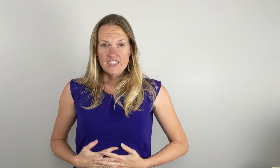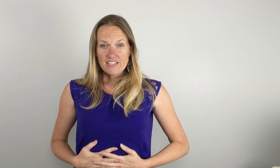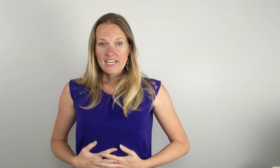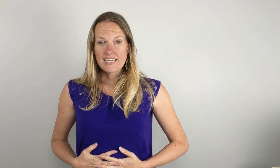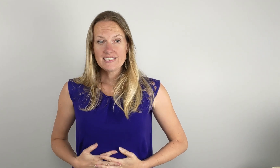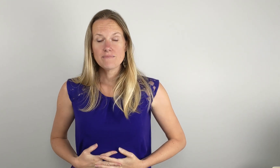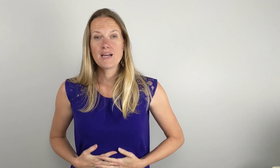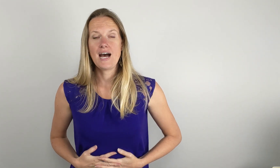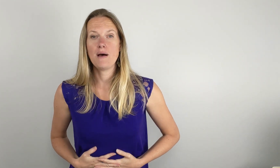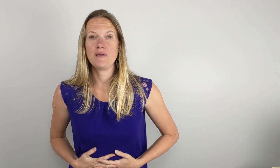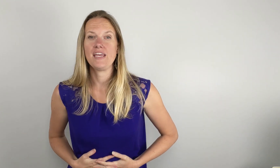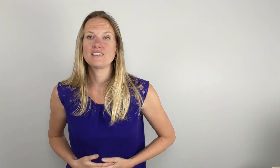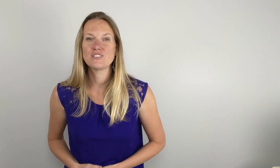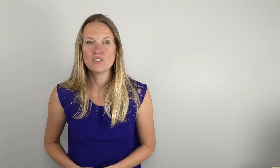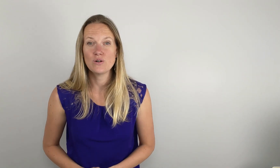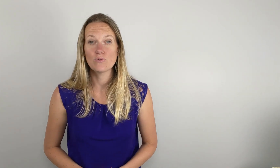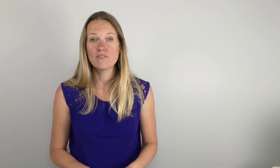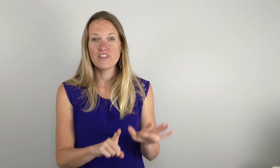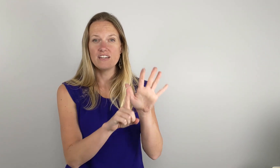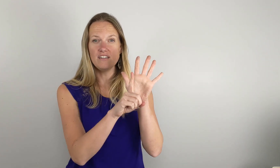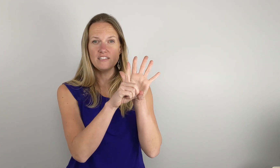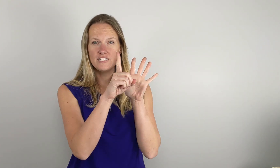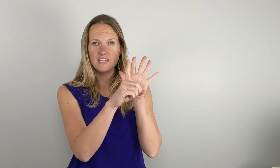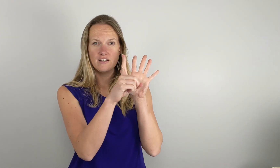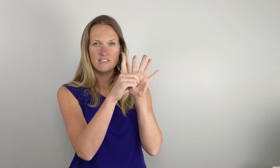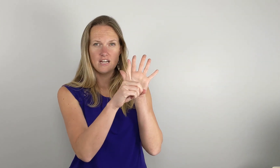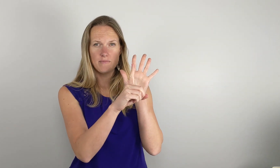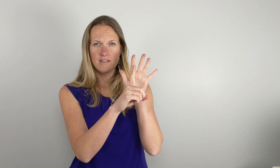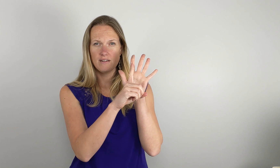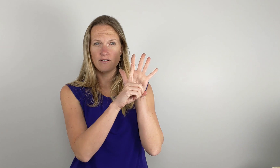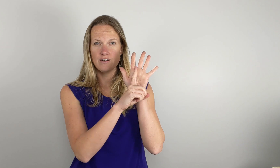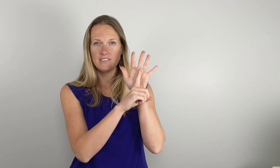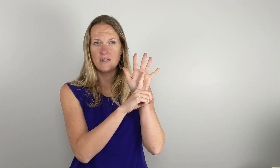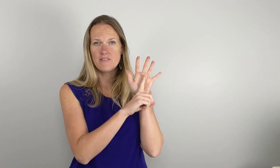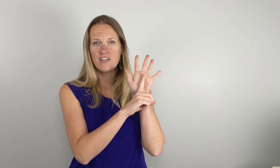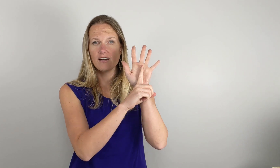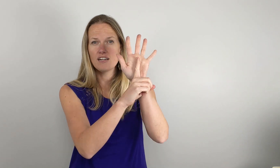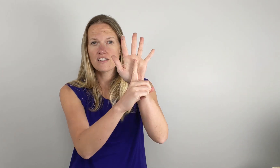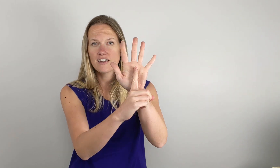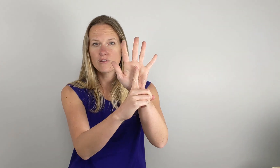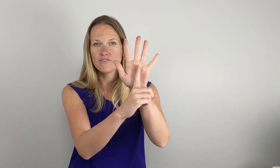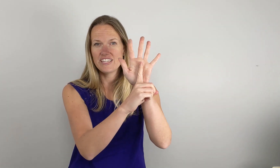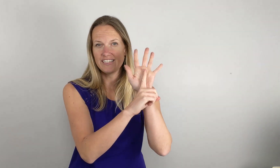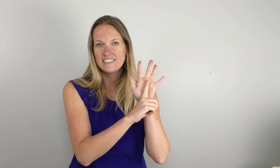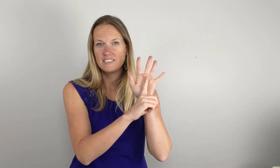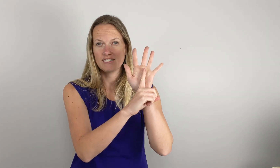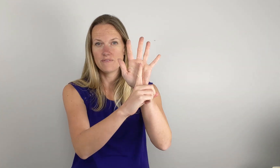the kingdom coming. So reveal, you take your dominant or your non-dominant finger and you kind of reveal it. You put